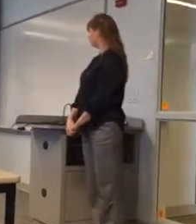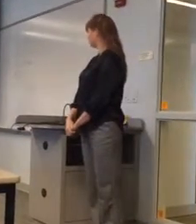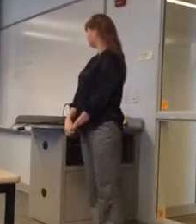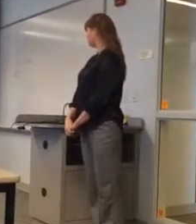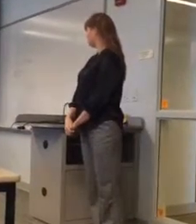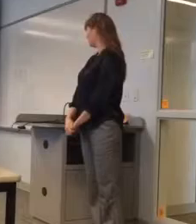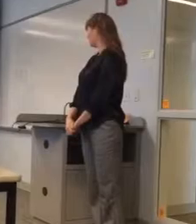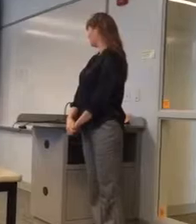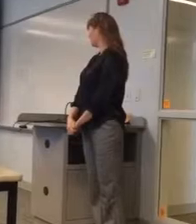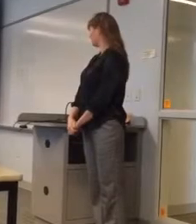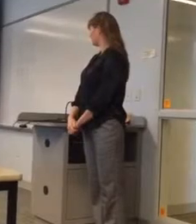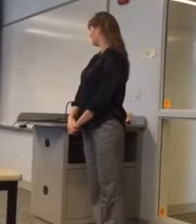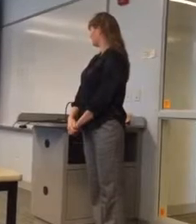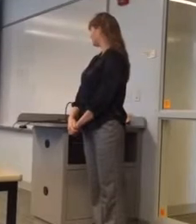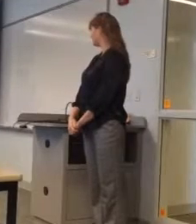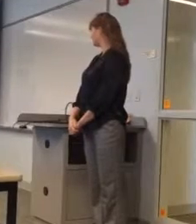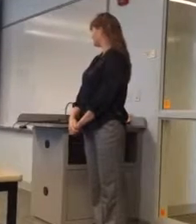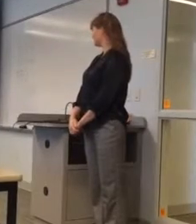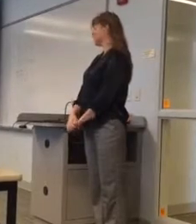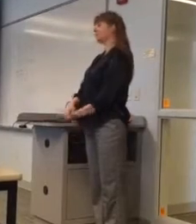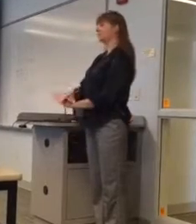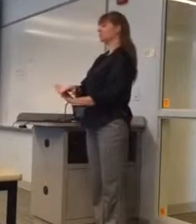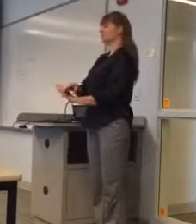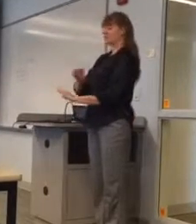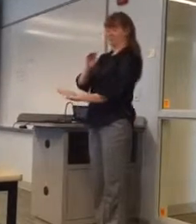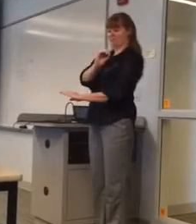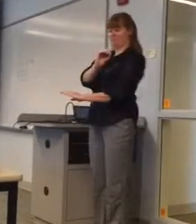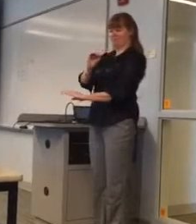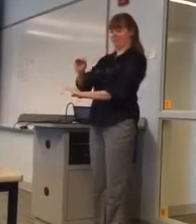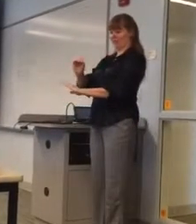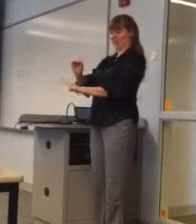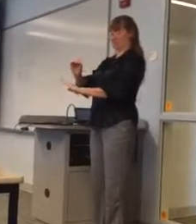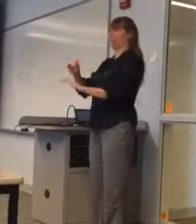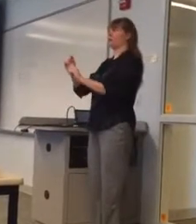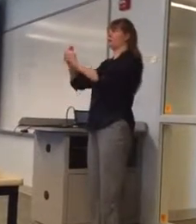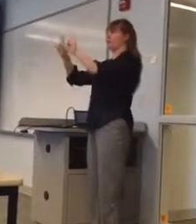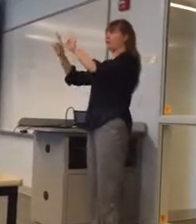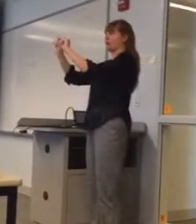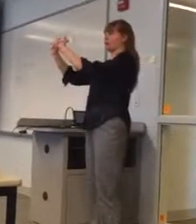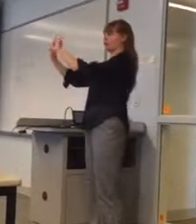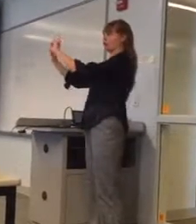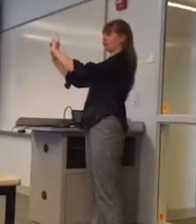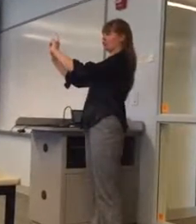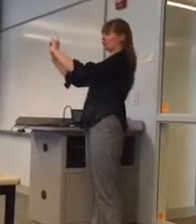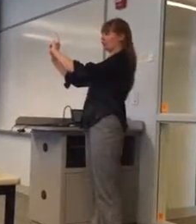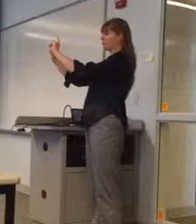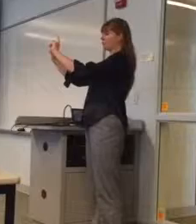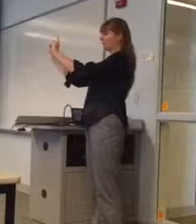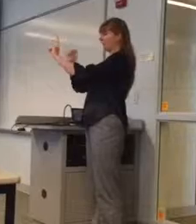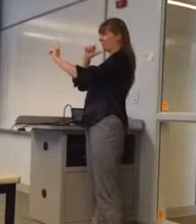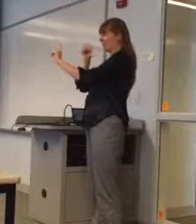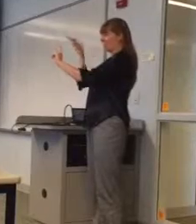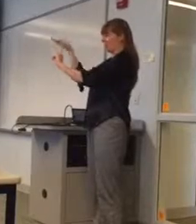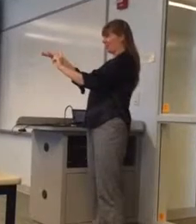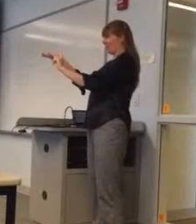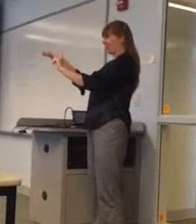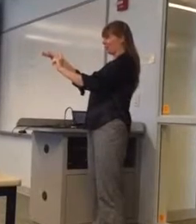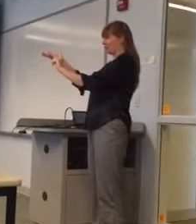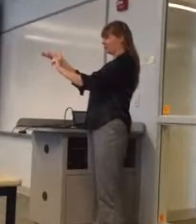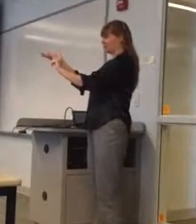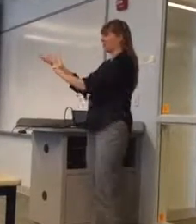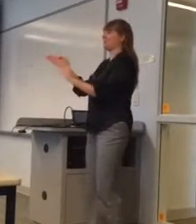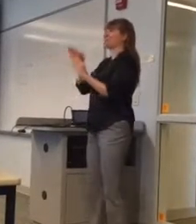The zeros, if they were behind it, they would be up here, but they're not. Therefore, it must be the set D,